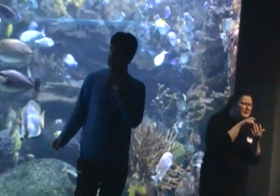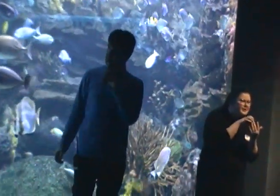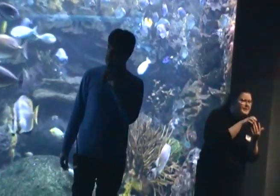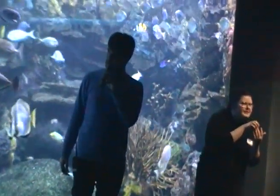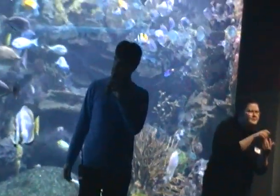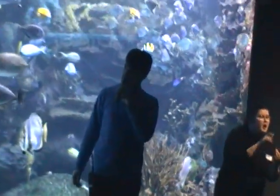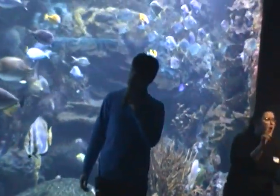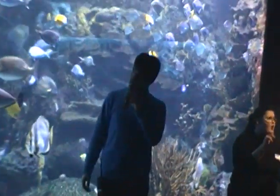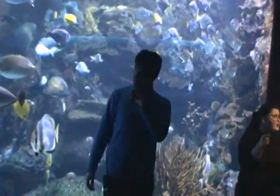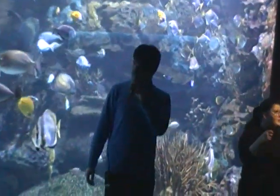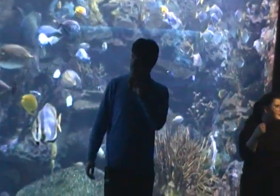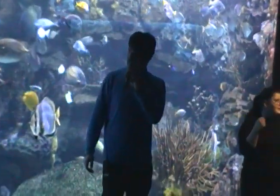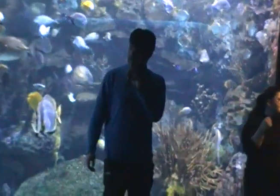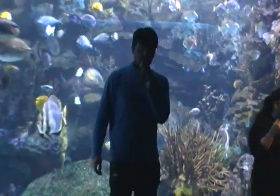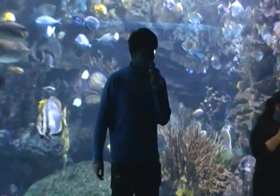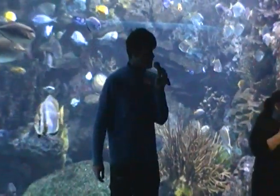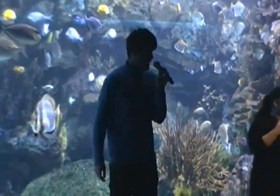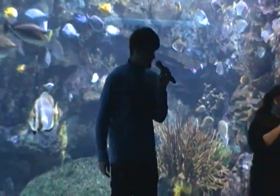are.